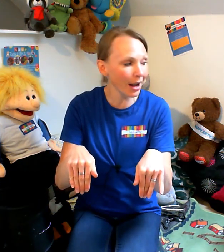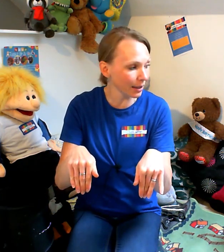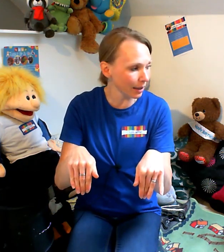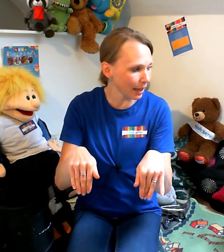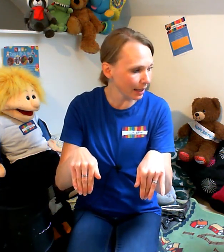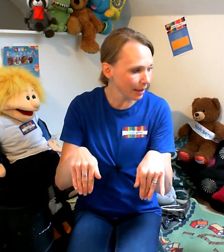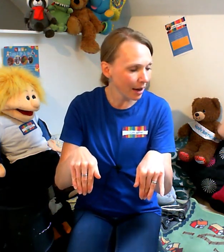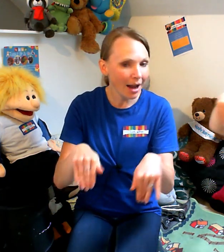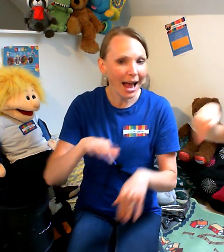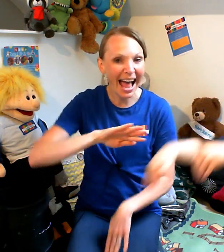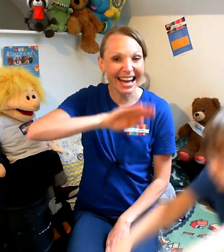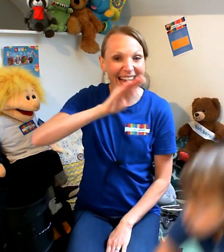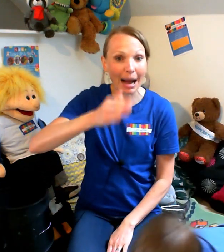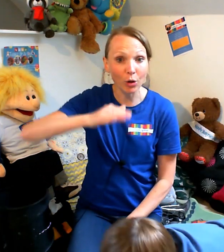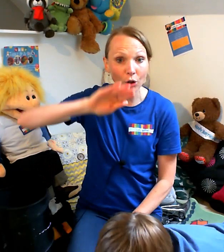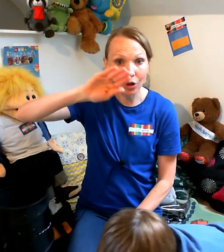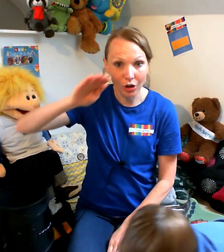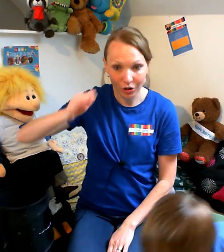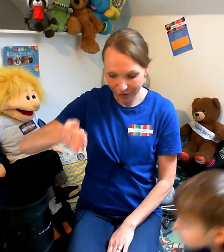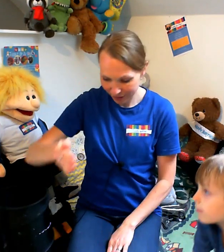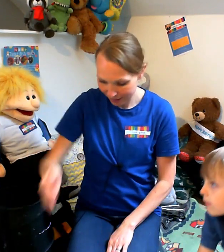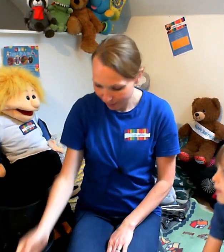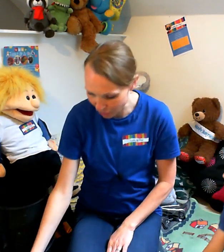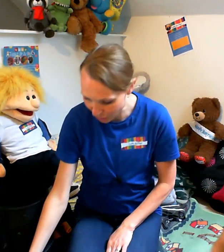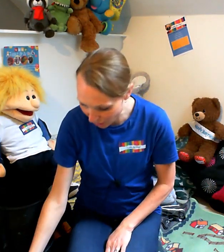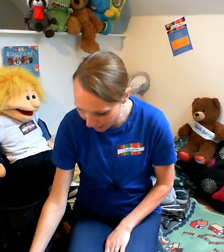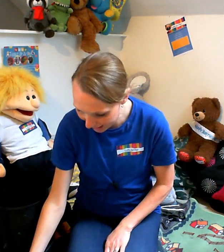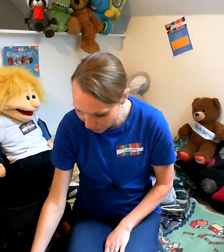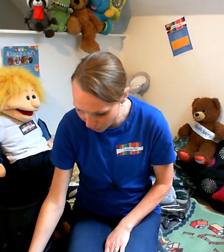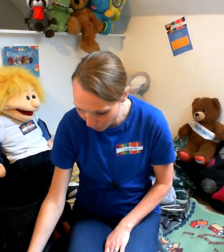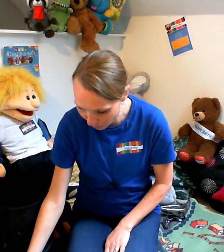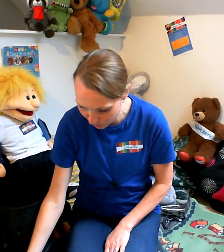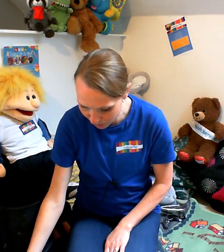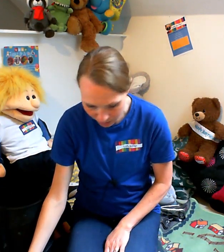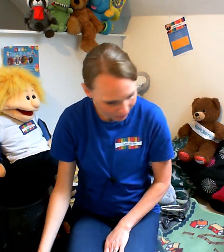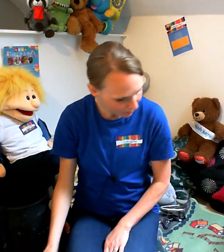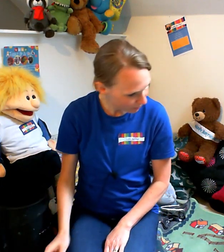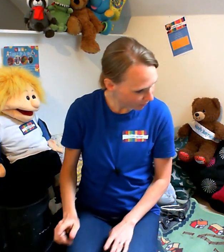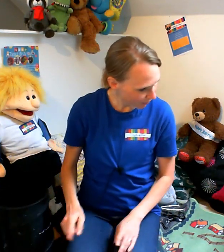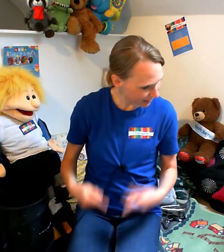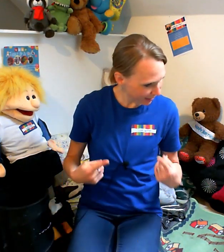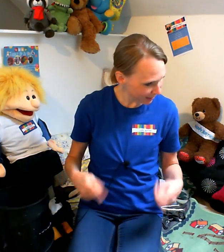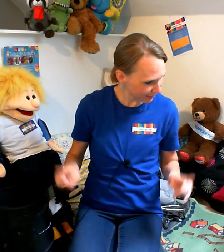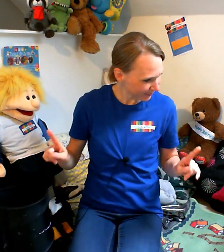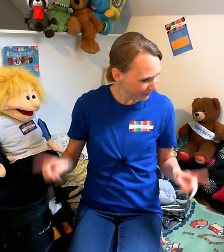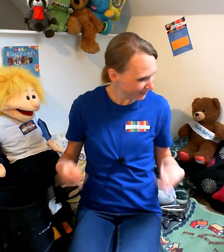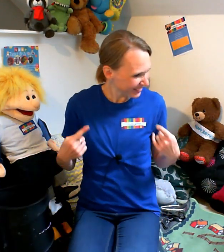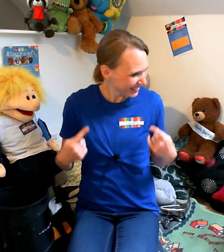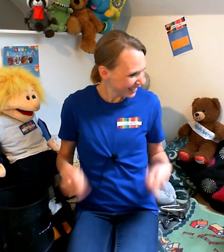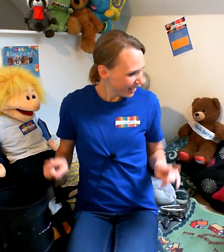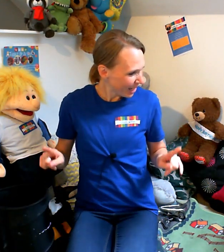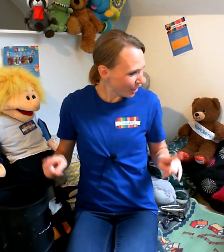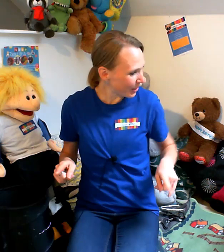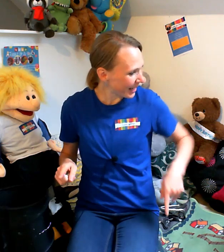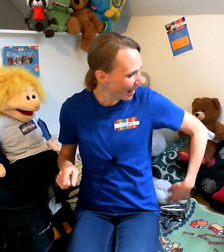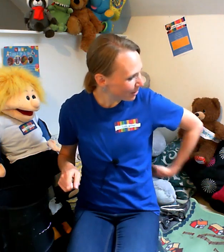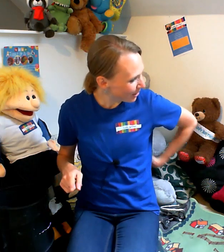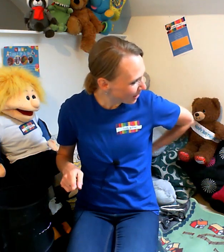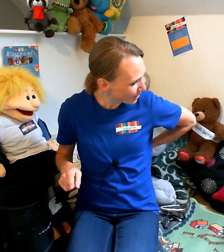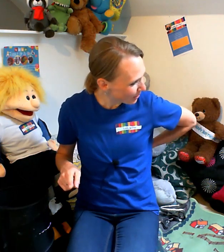finally, a camel, which is all nice two humps. Ready? Are you doing a camel? Are you doing a hump